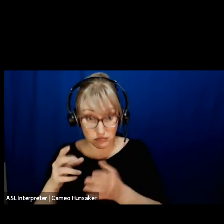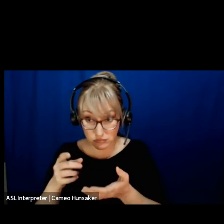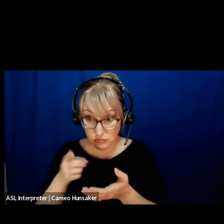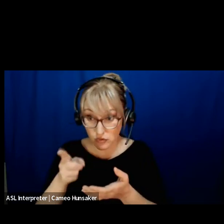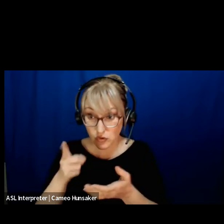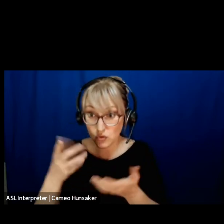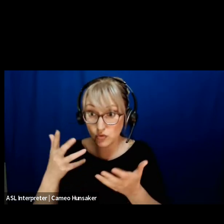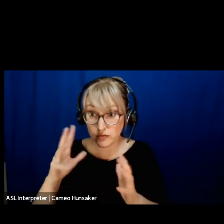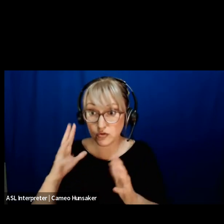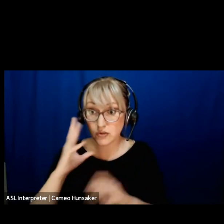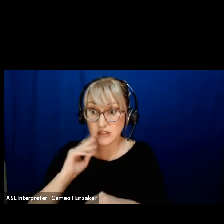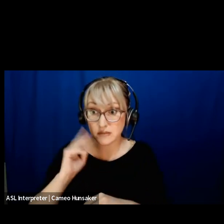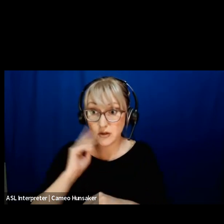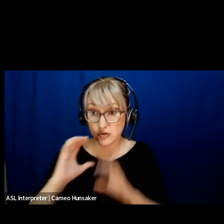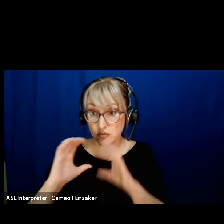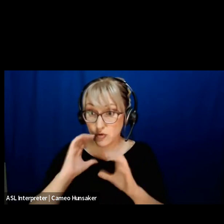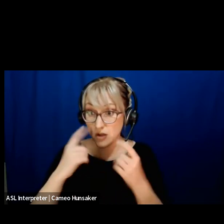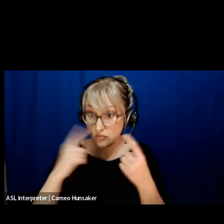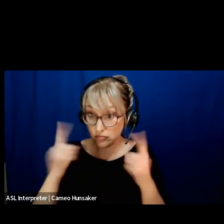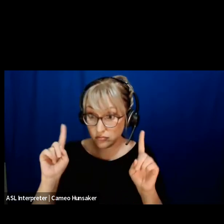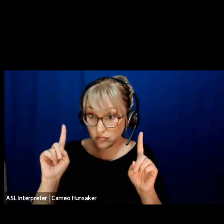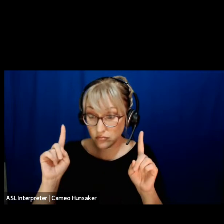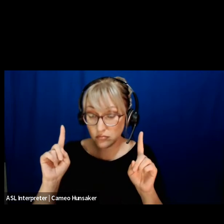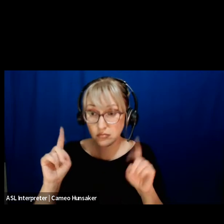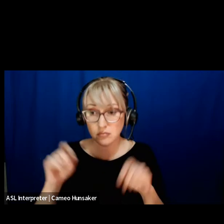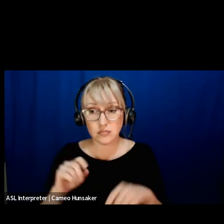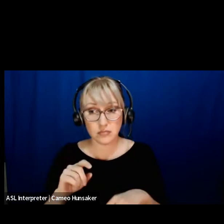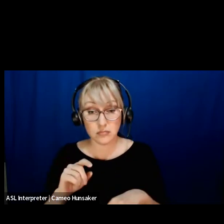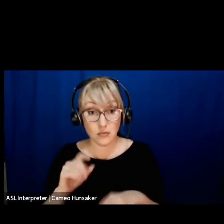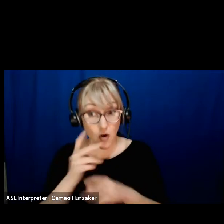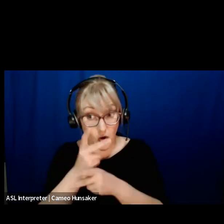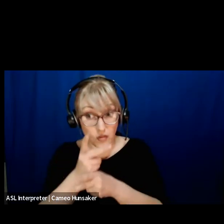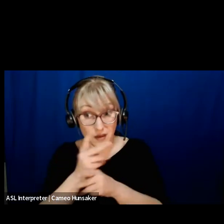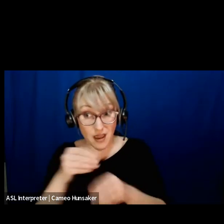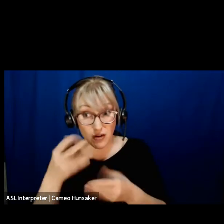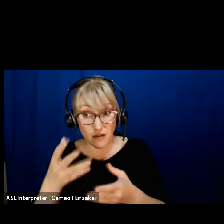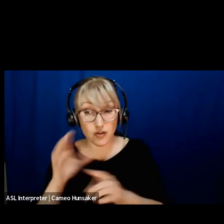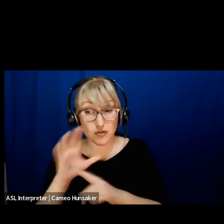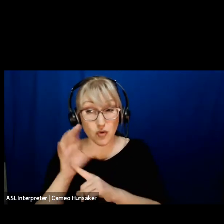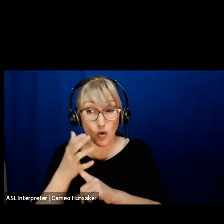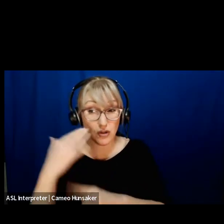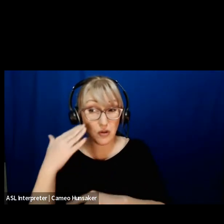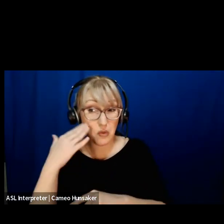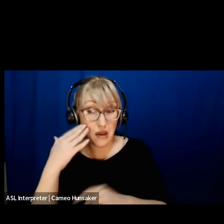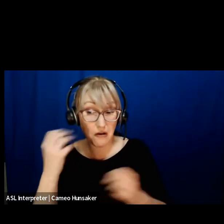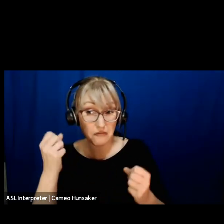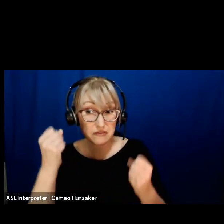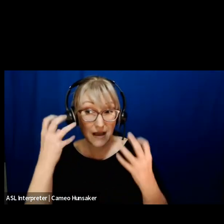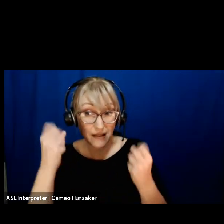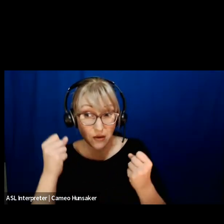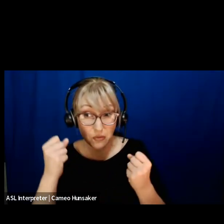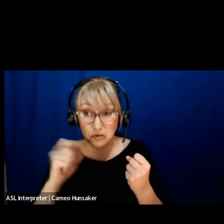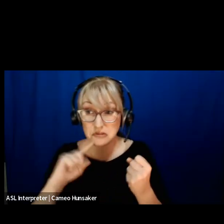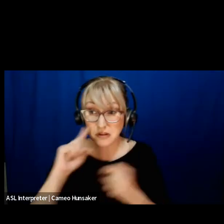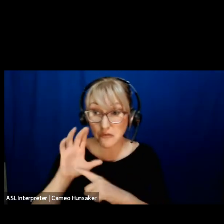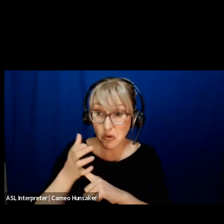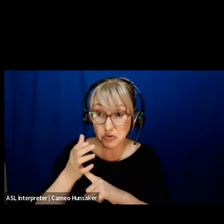For deaf people, are the caregivers culturally aware of sign language and deaf culture and that kind of